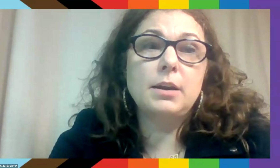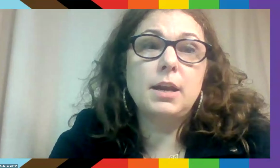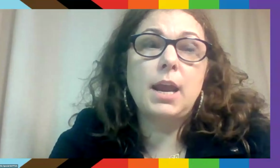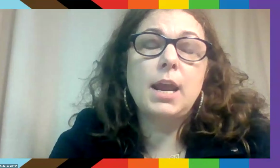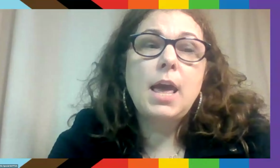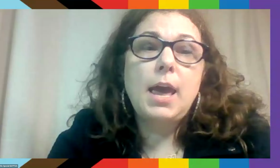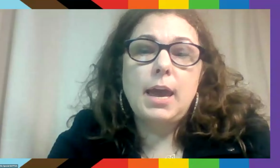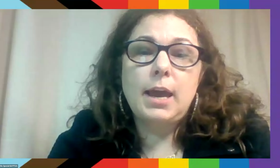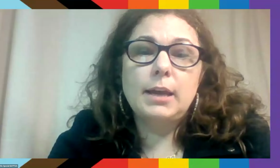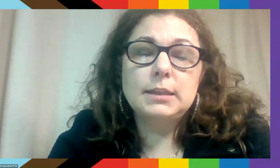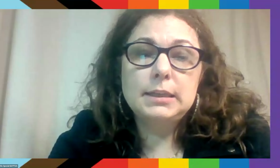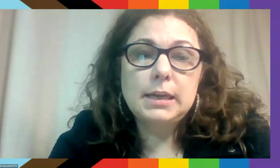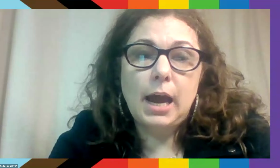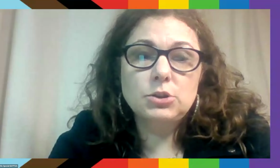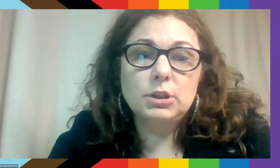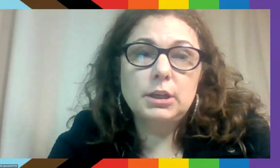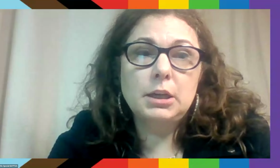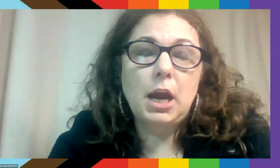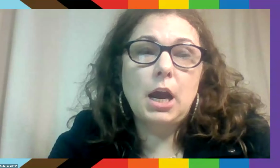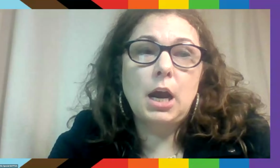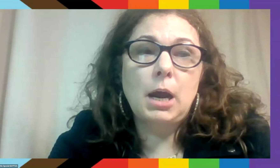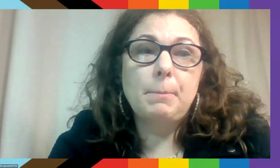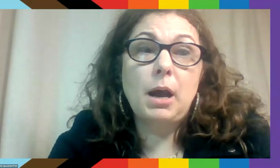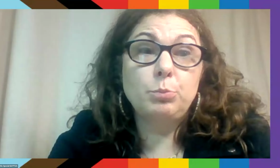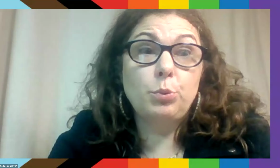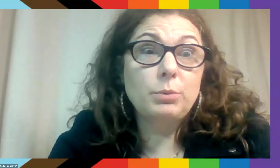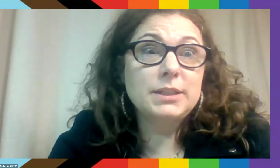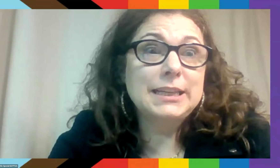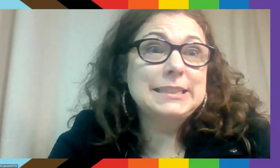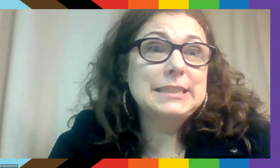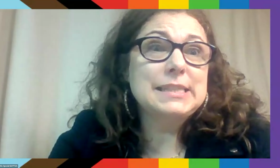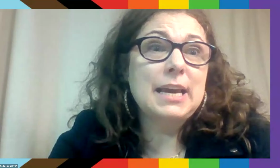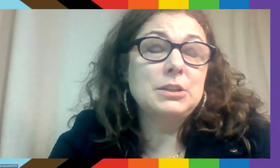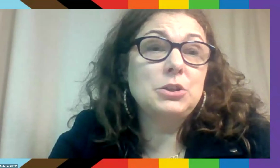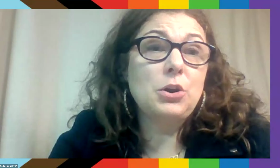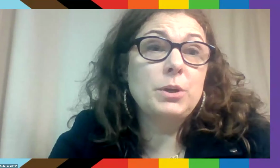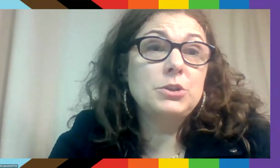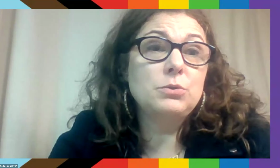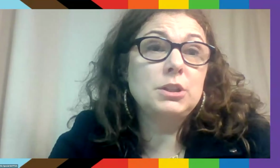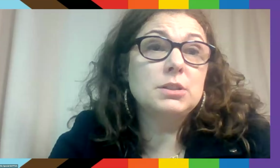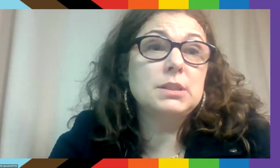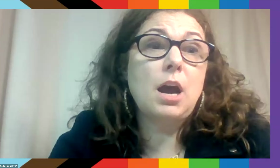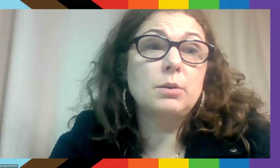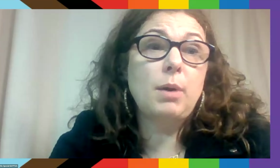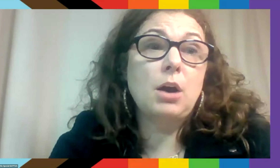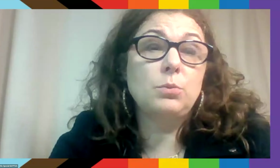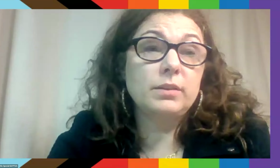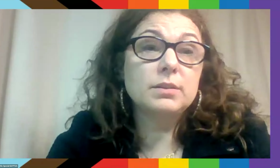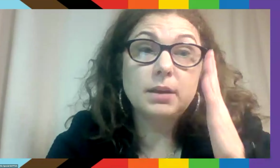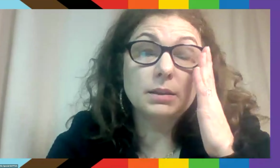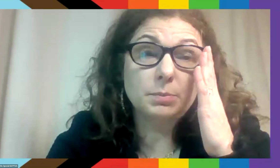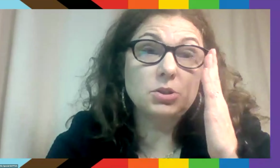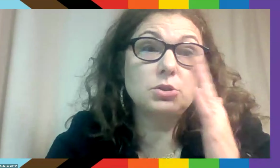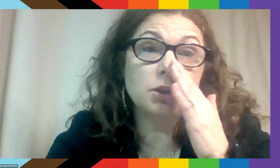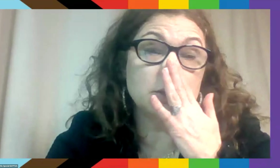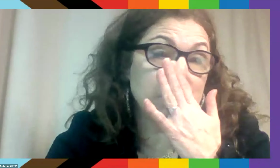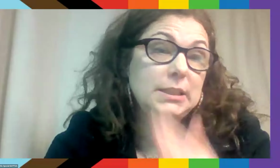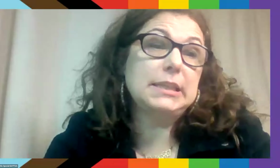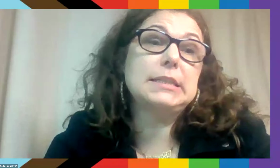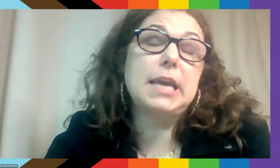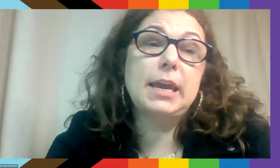on Saturday, and he actually, unprompted, said, we do need to talk about with the Seattle